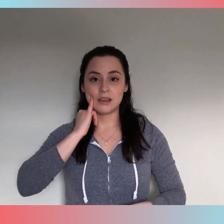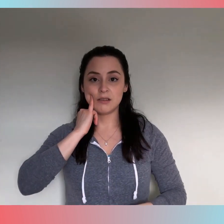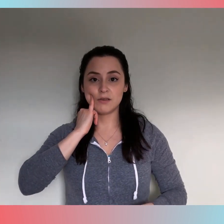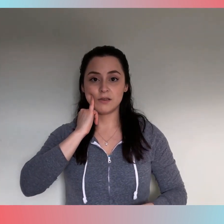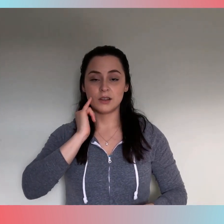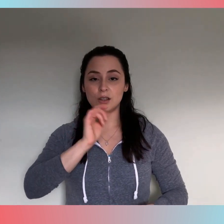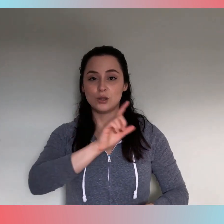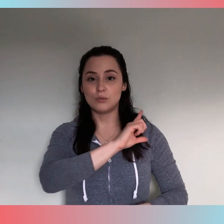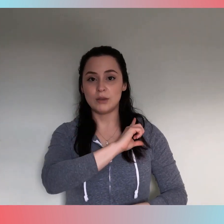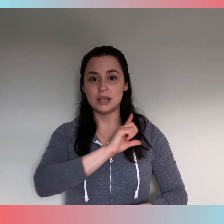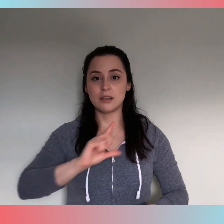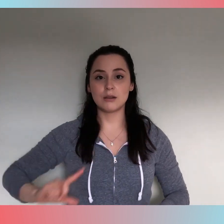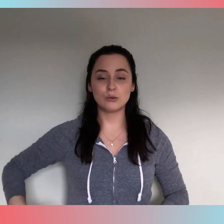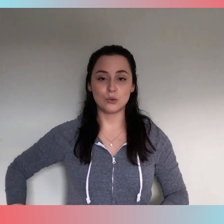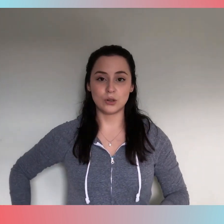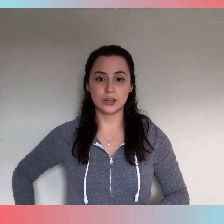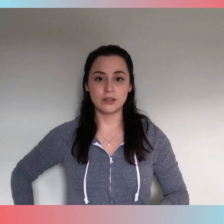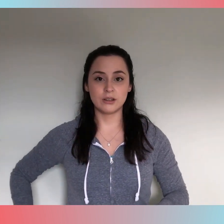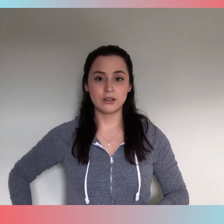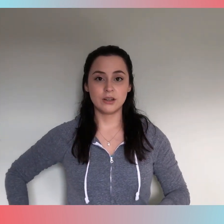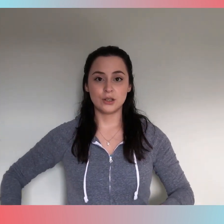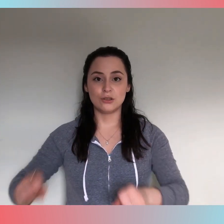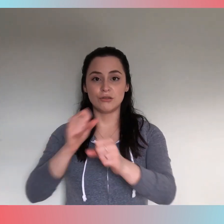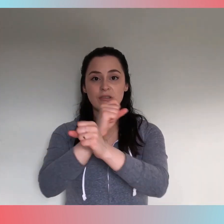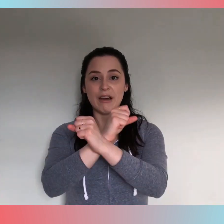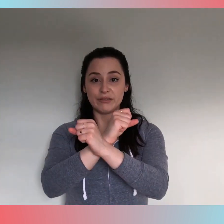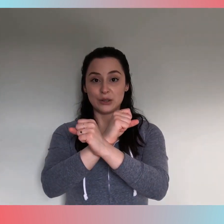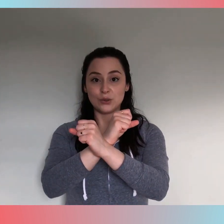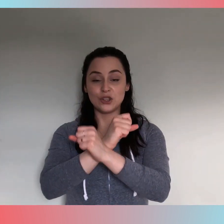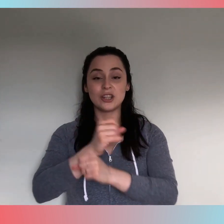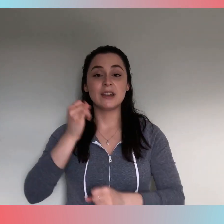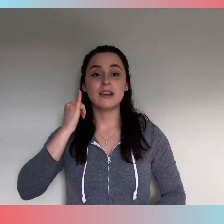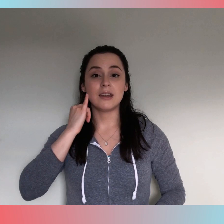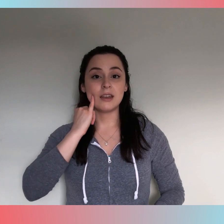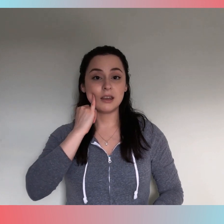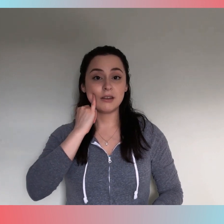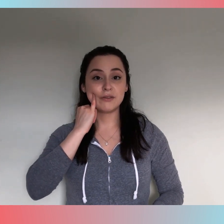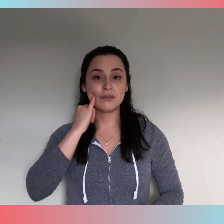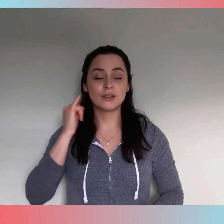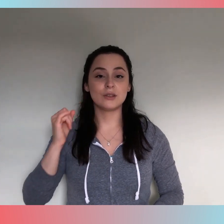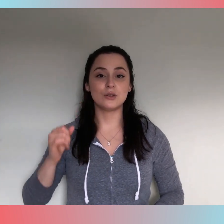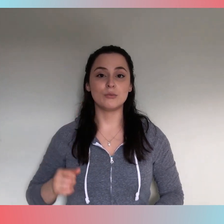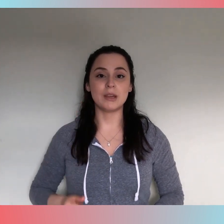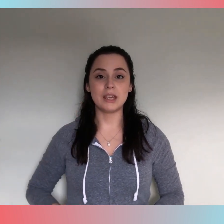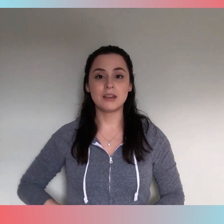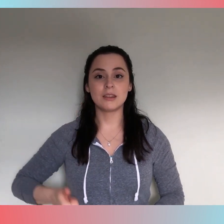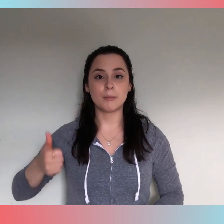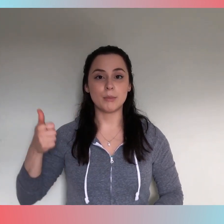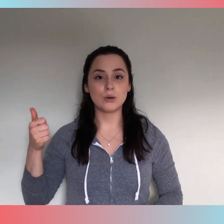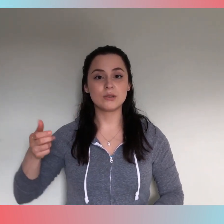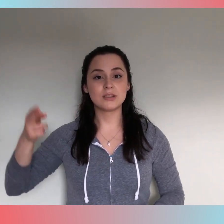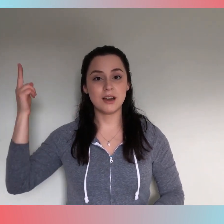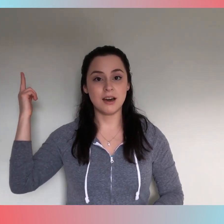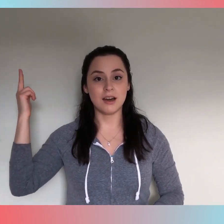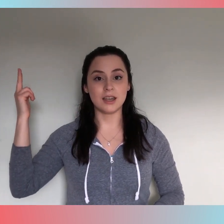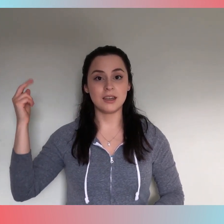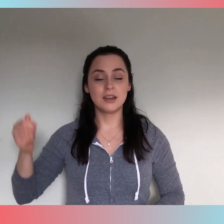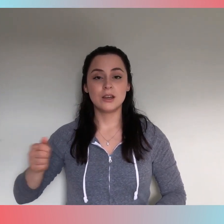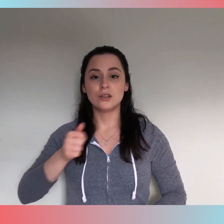If you make the Lord your refuge, if you make the Most High